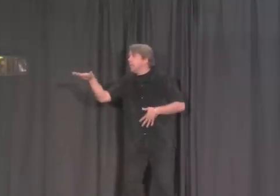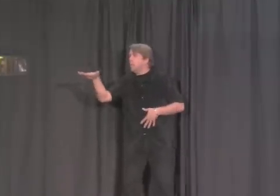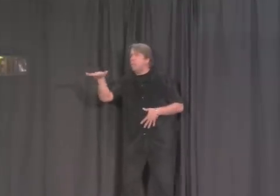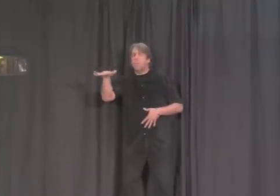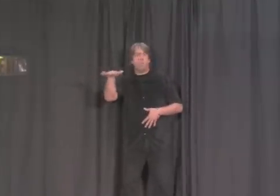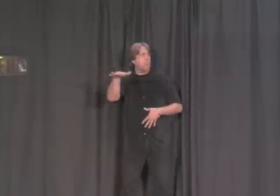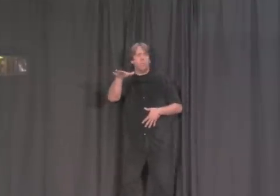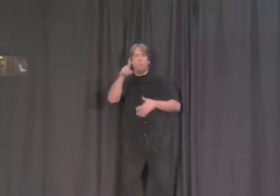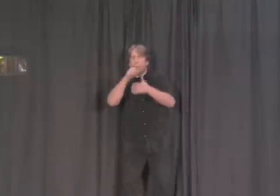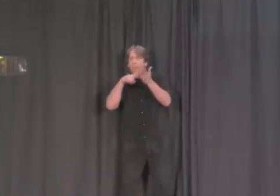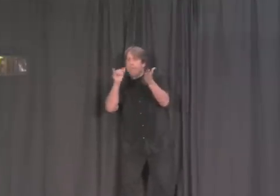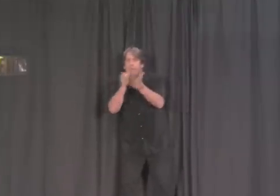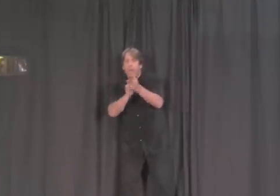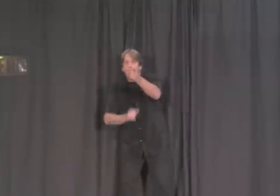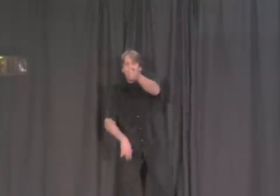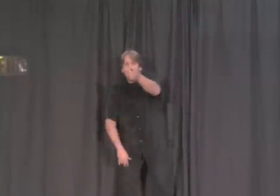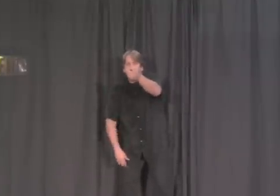connected. Mom, what is that?